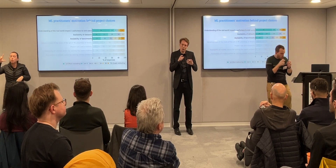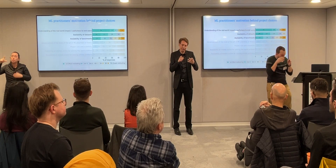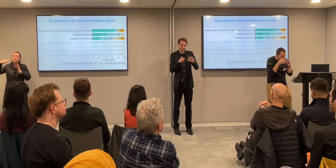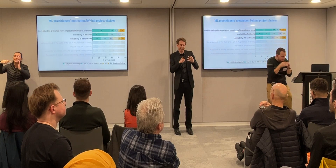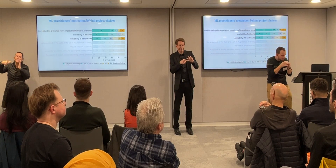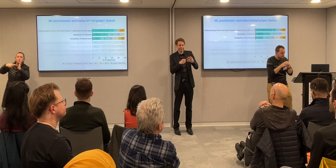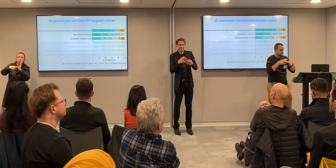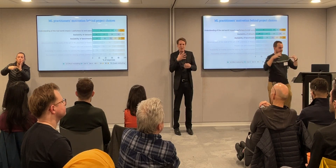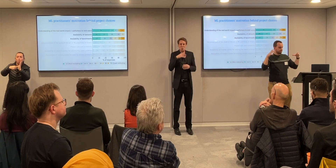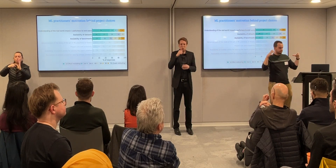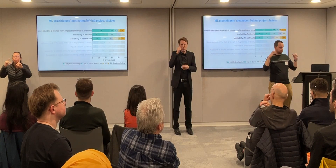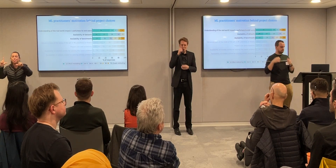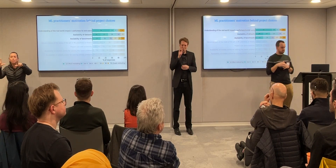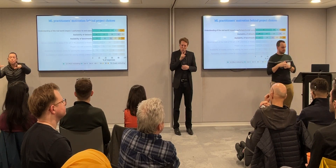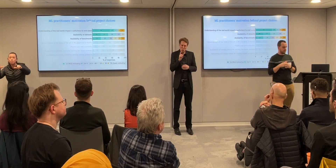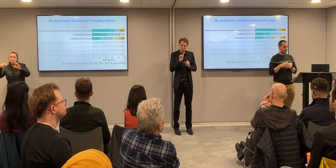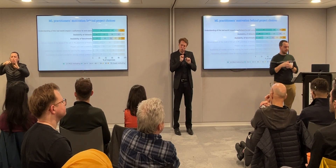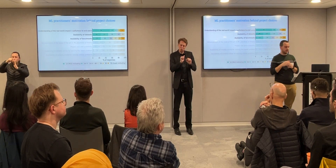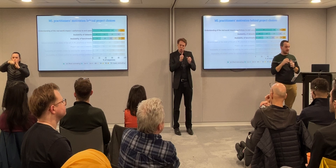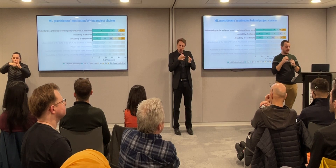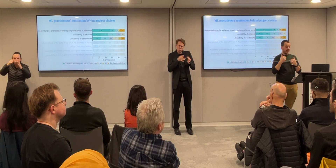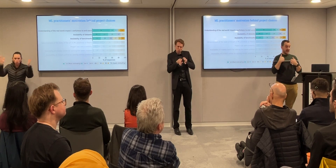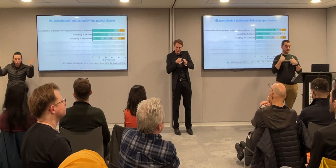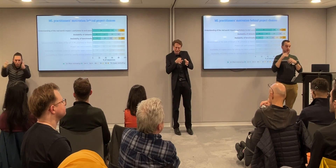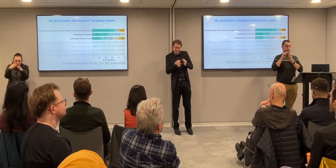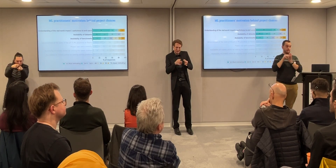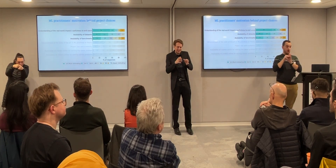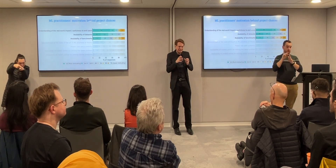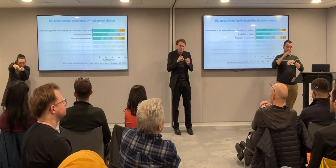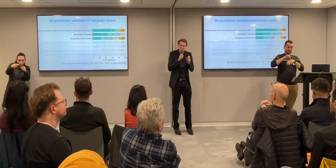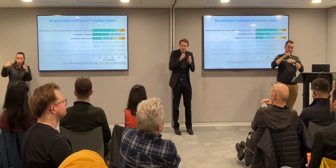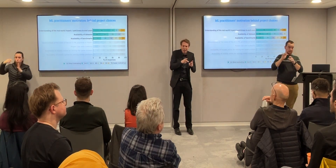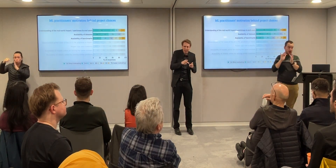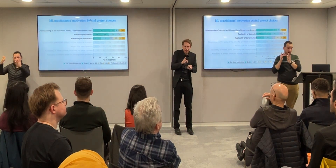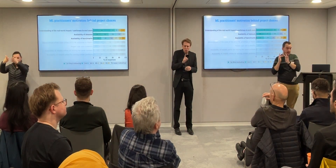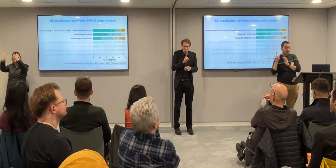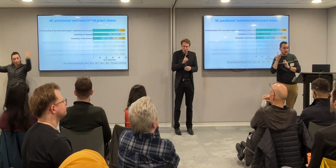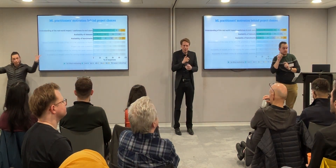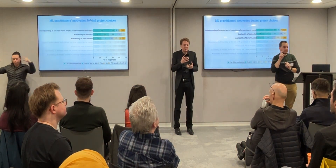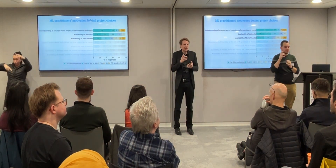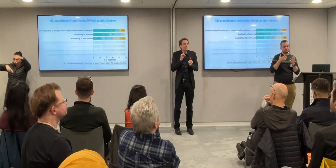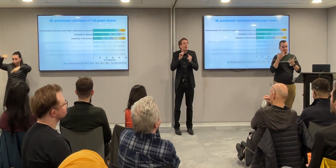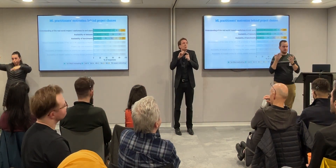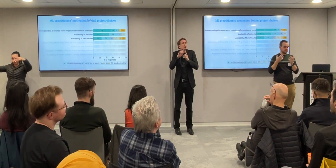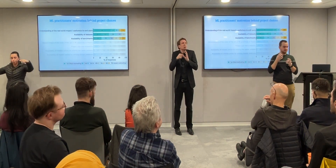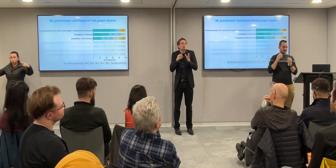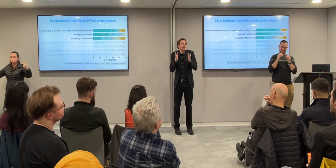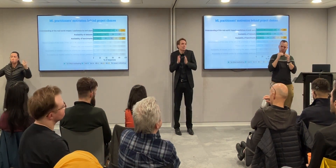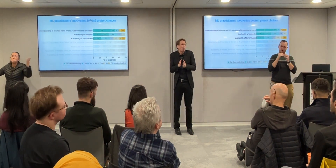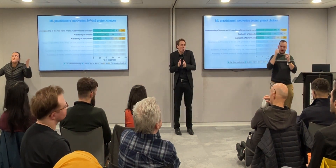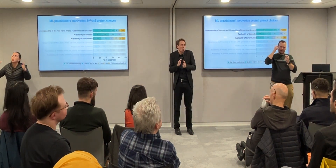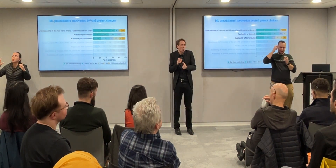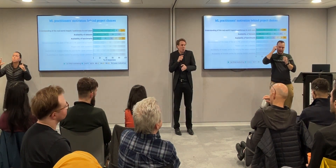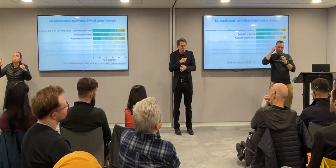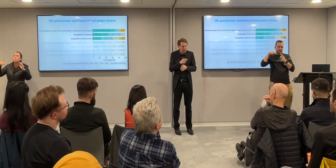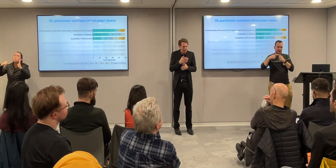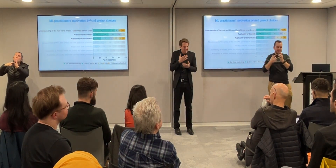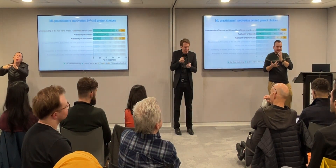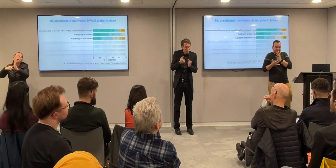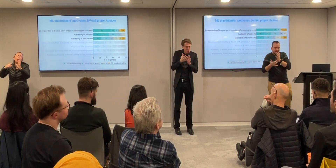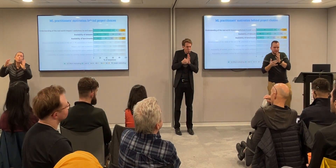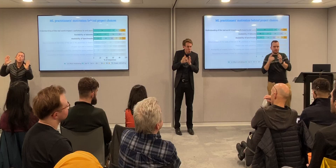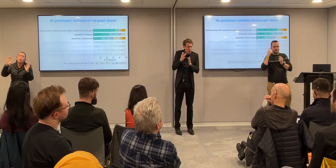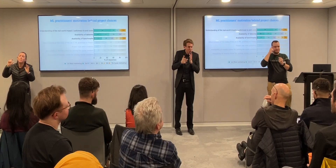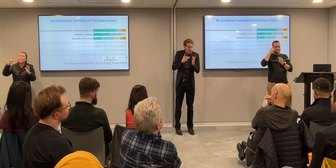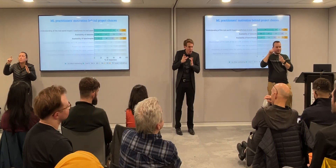if it's a big project or a small, very focused project, and they wanted to know if the model was available online. So there are